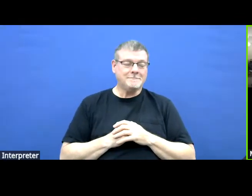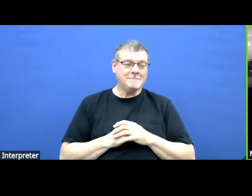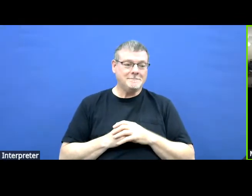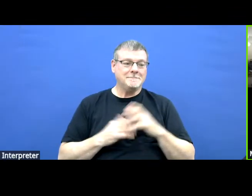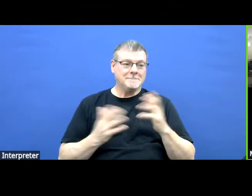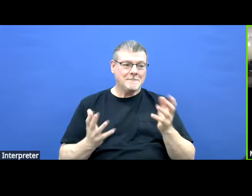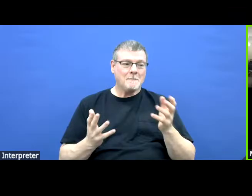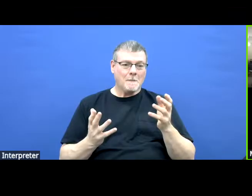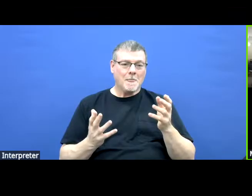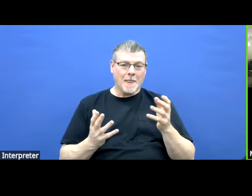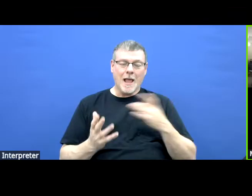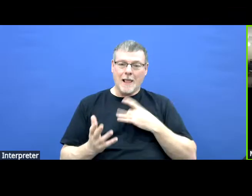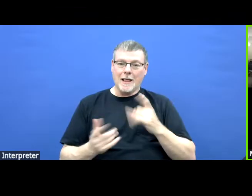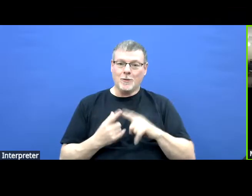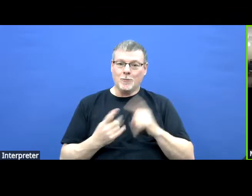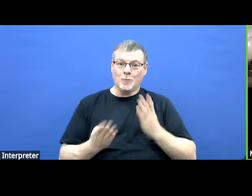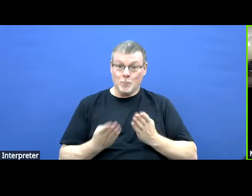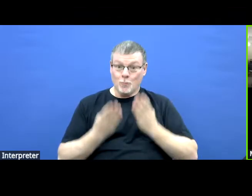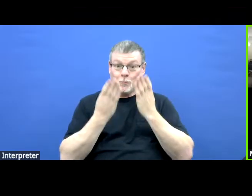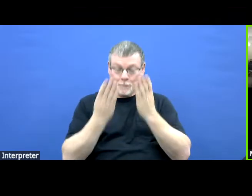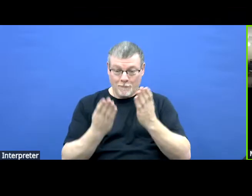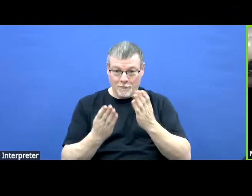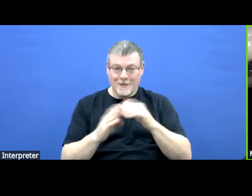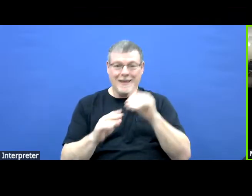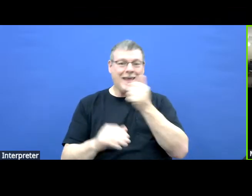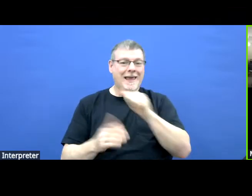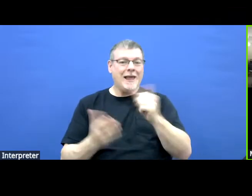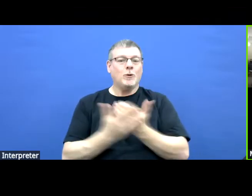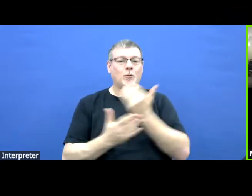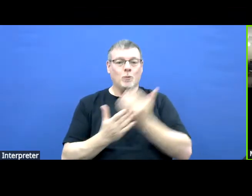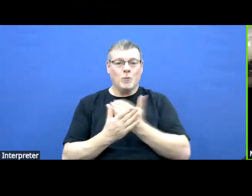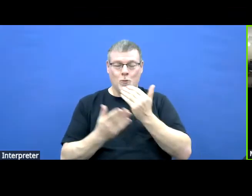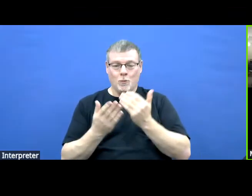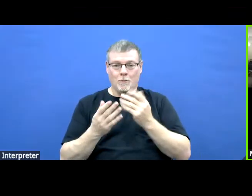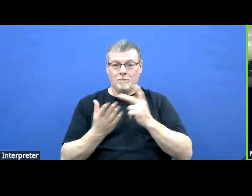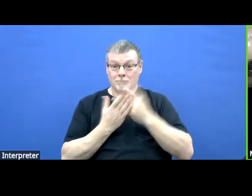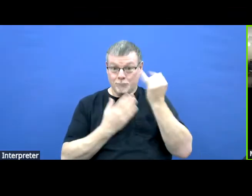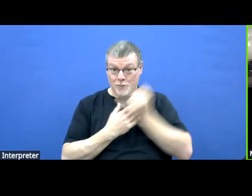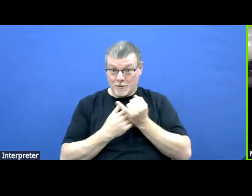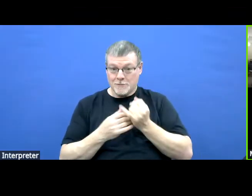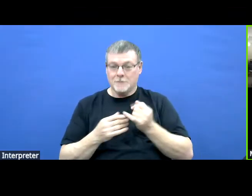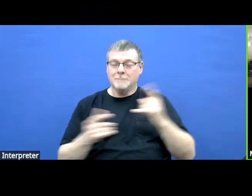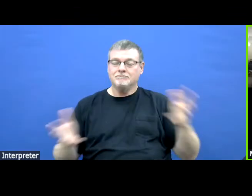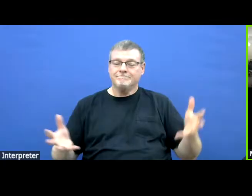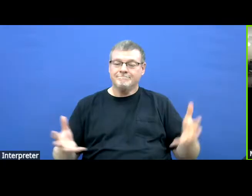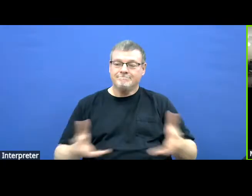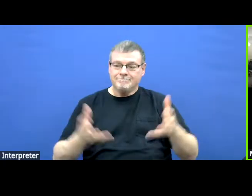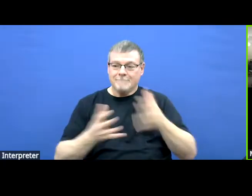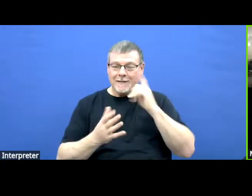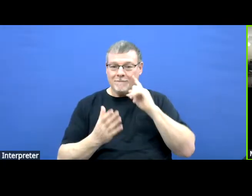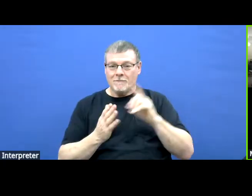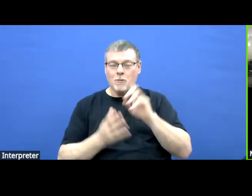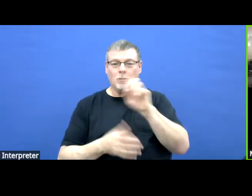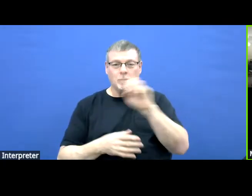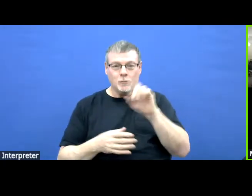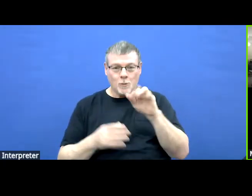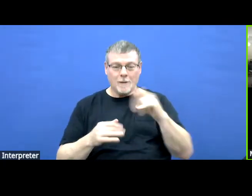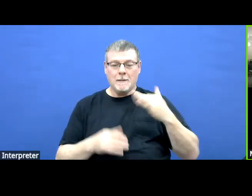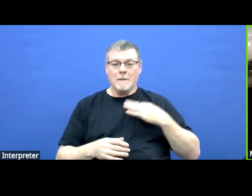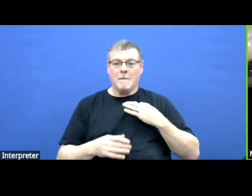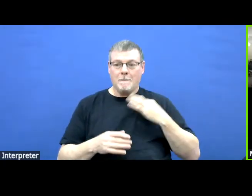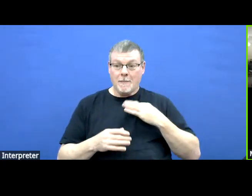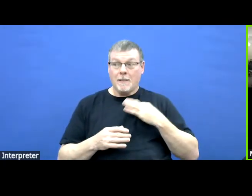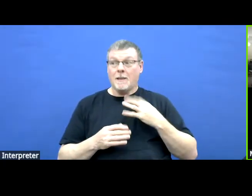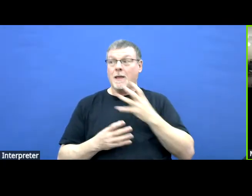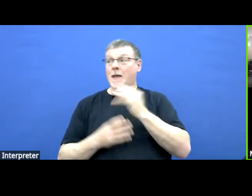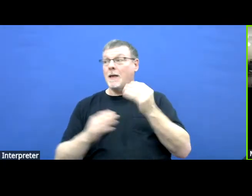We'd like to be able to offer that in any of the new developments coming in. It's an incentive zoning. They come in, they apply. And basically what